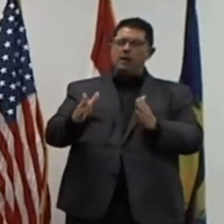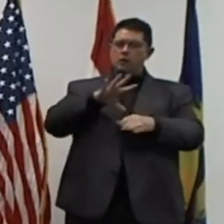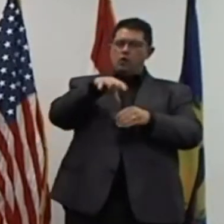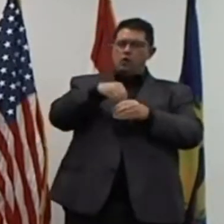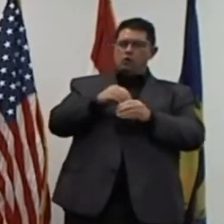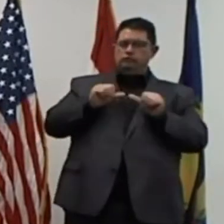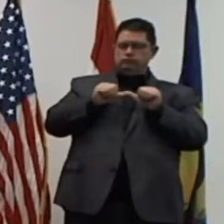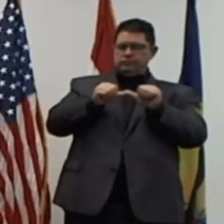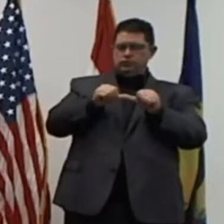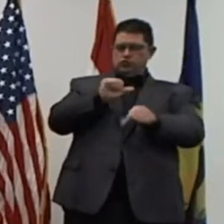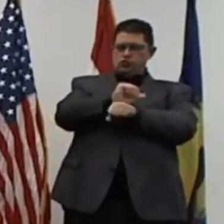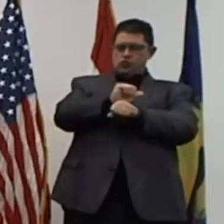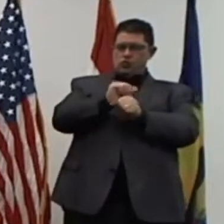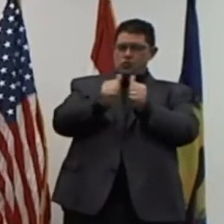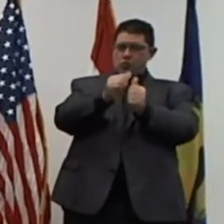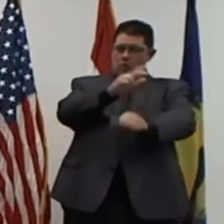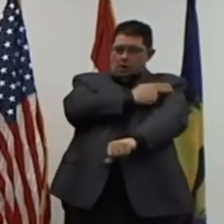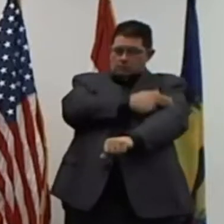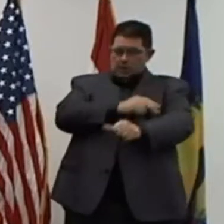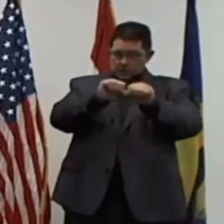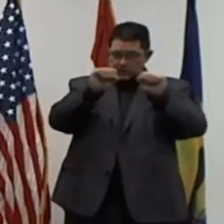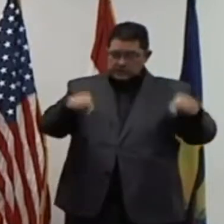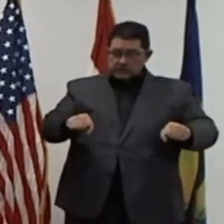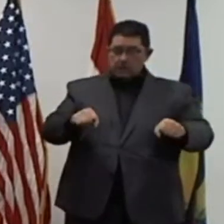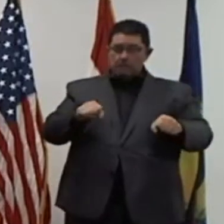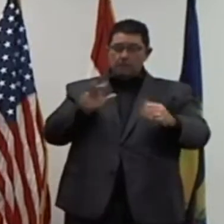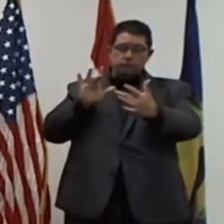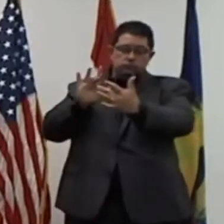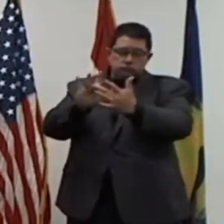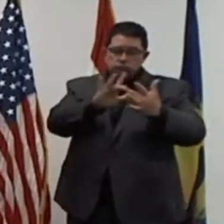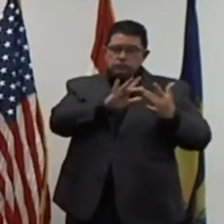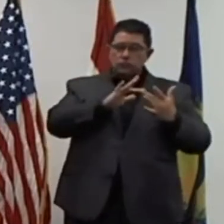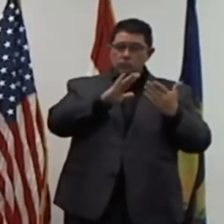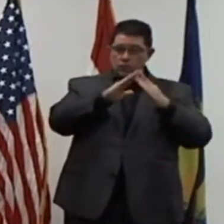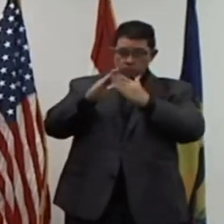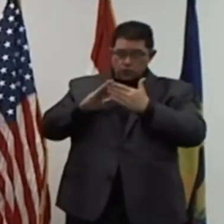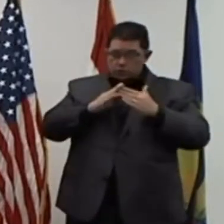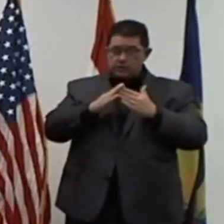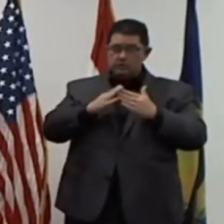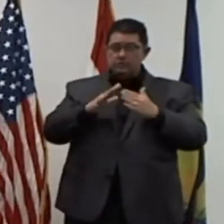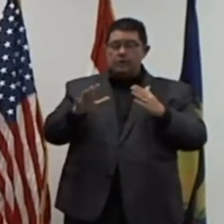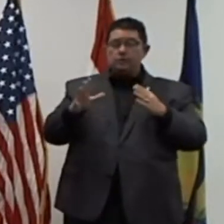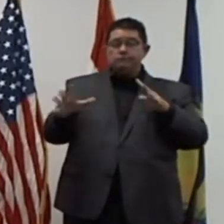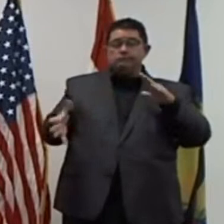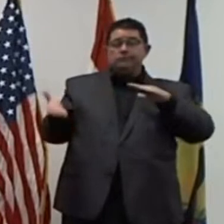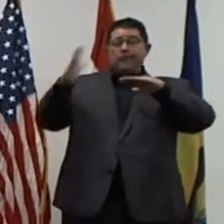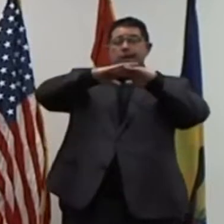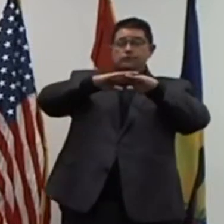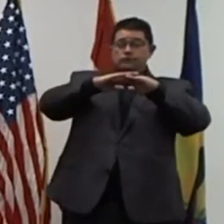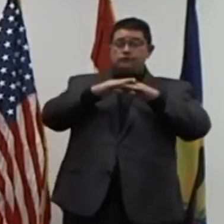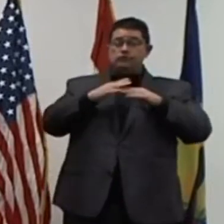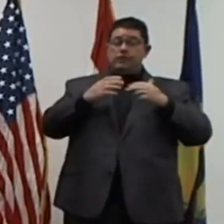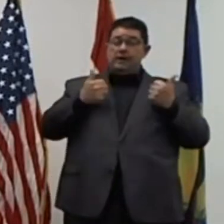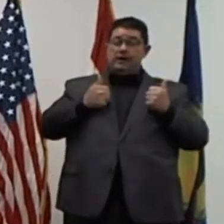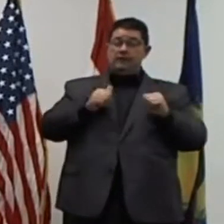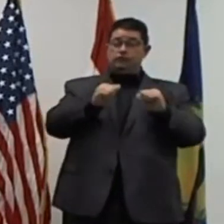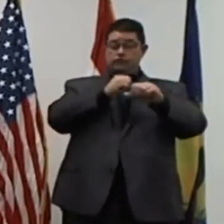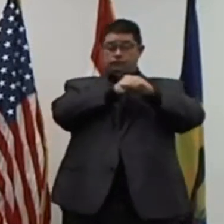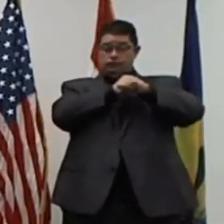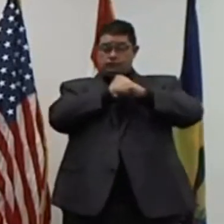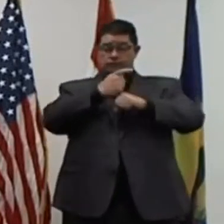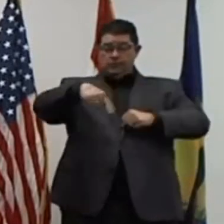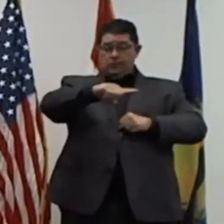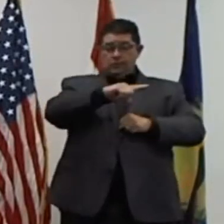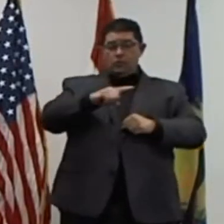hospital systems, our continued outreach in the community, and our extra efforts to protect those in senior living facilities and